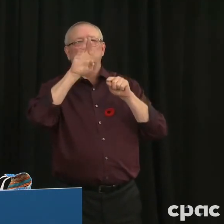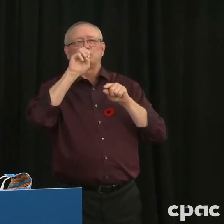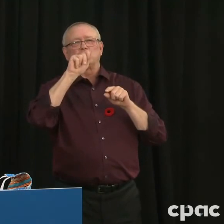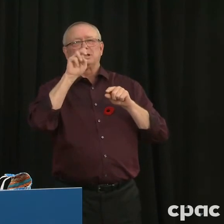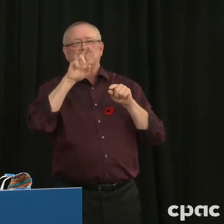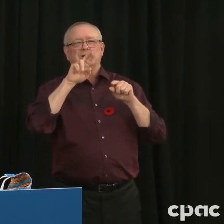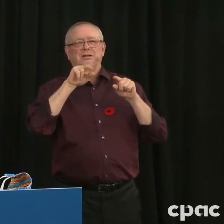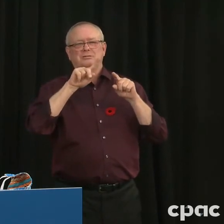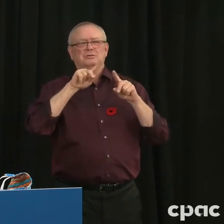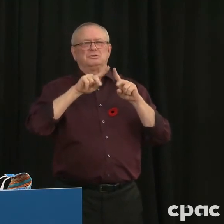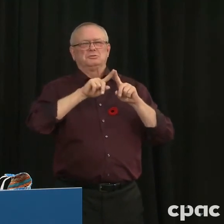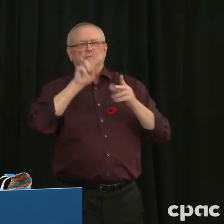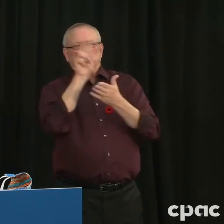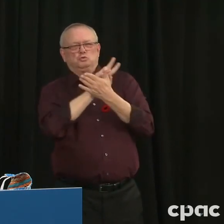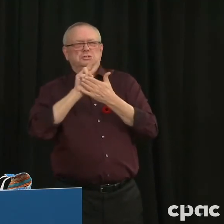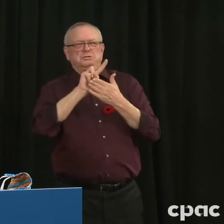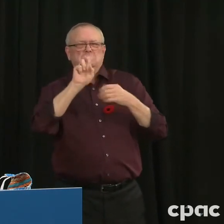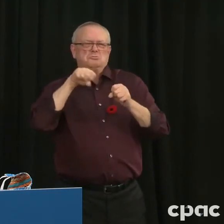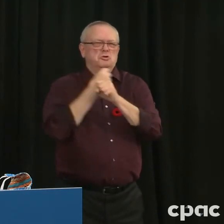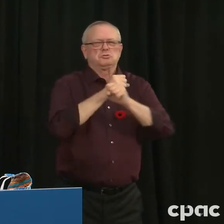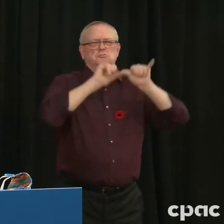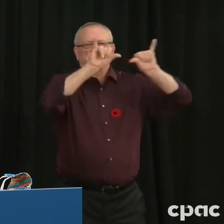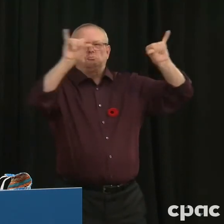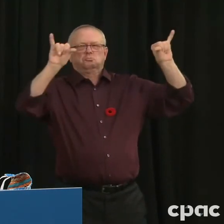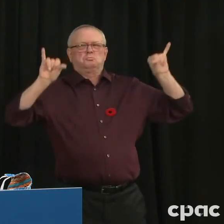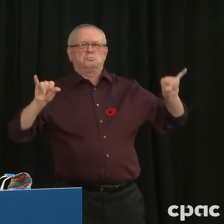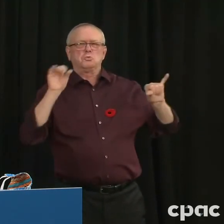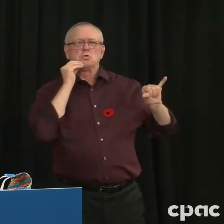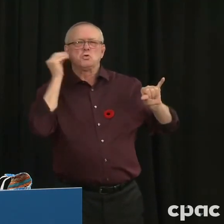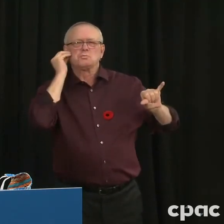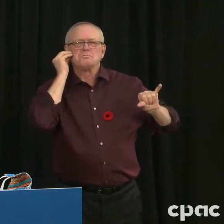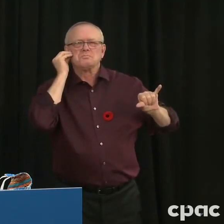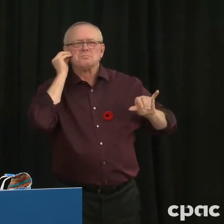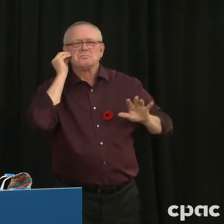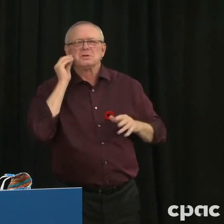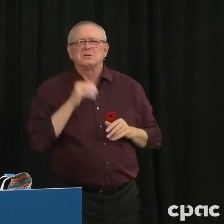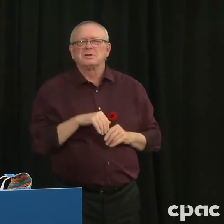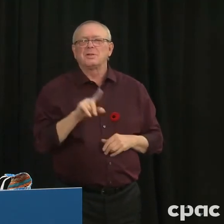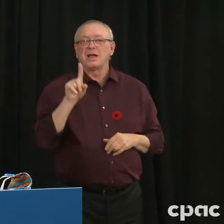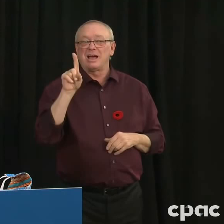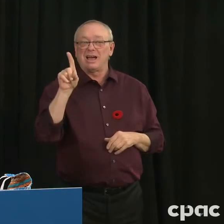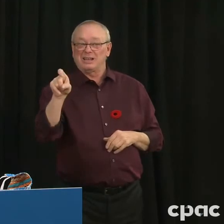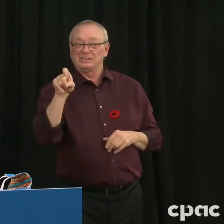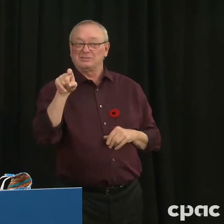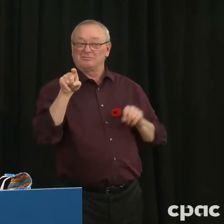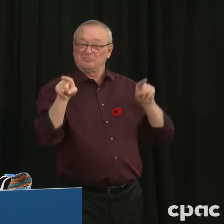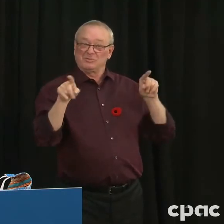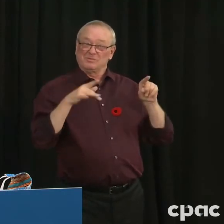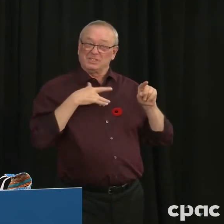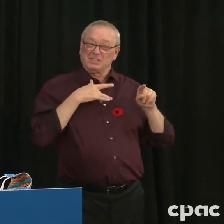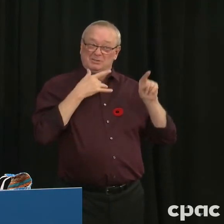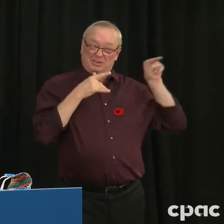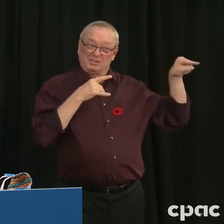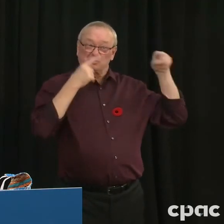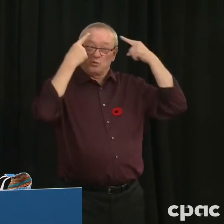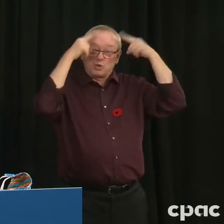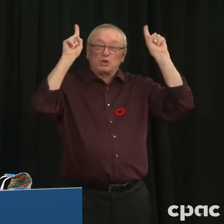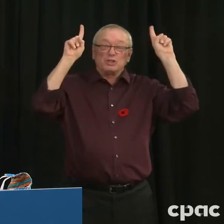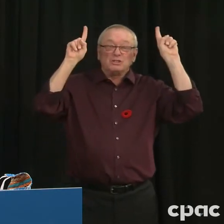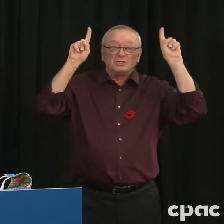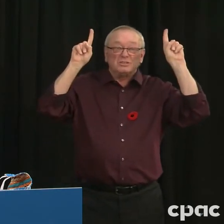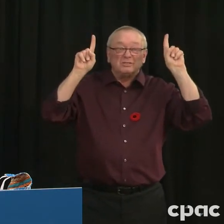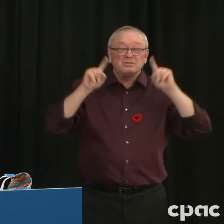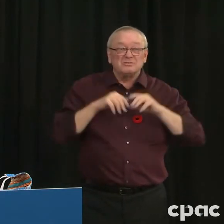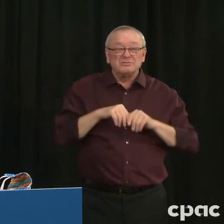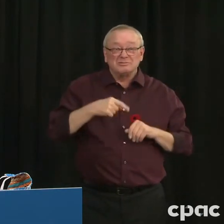about, wanting to encourage Albertans to walk along with you. How much longer can we wait for the measures that are currently